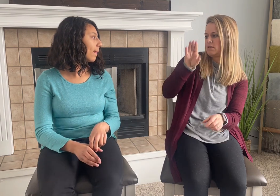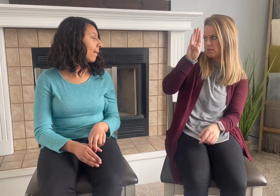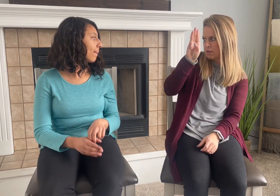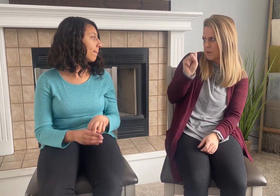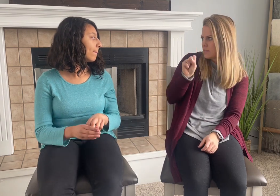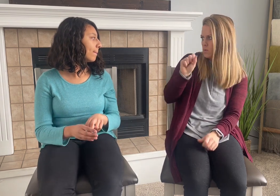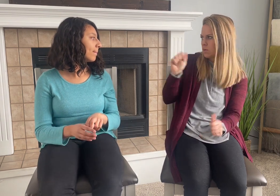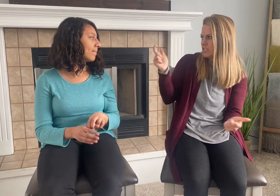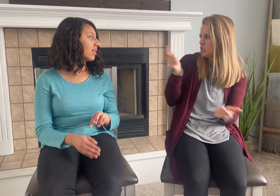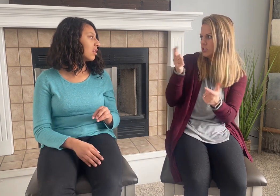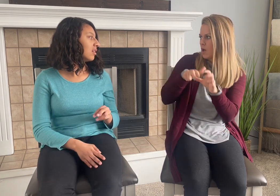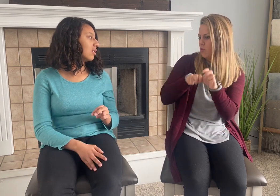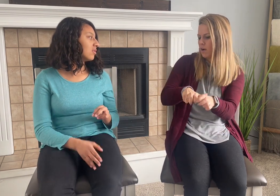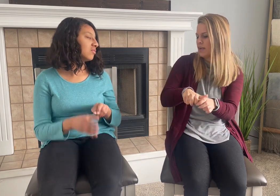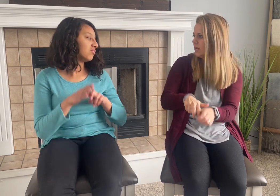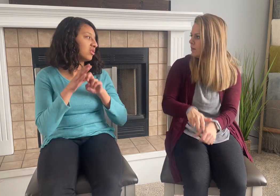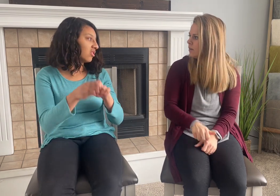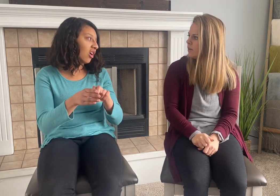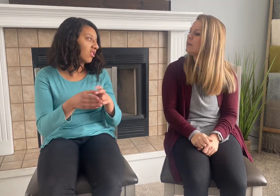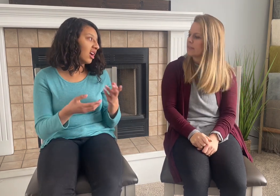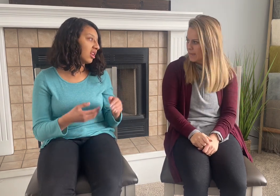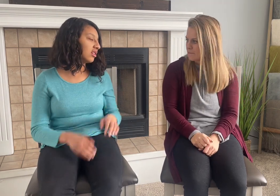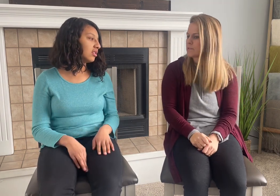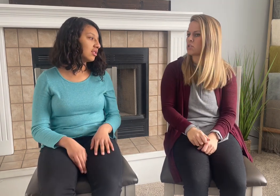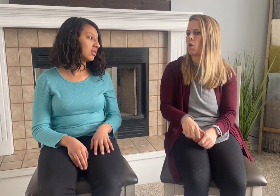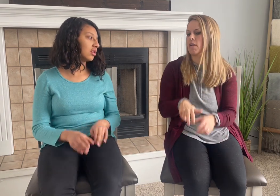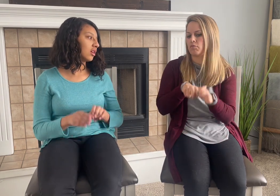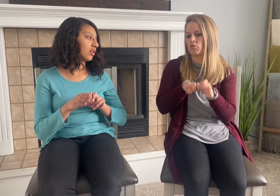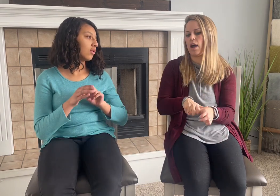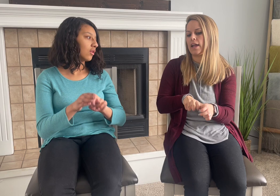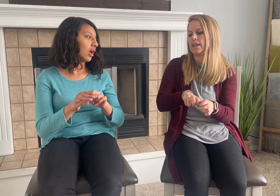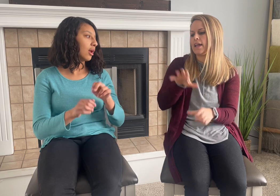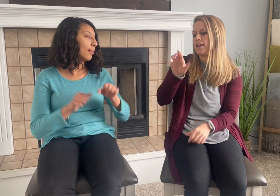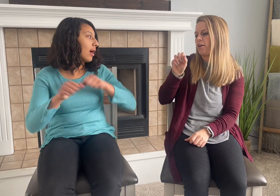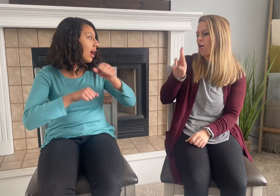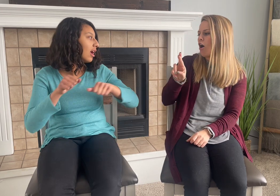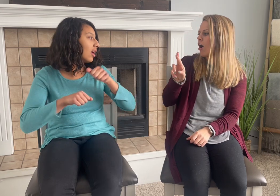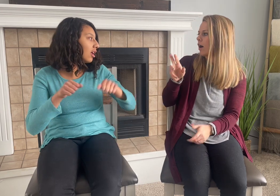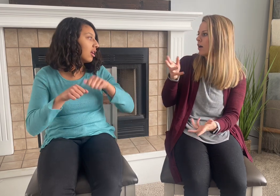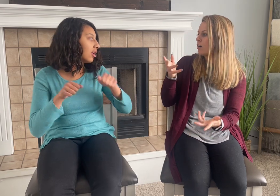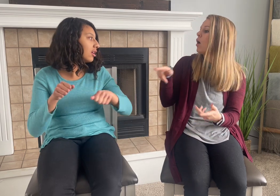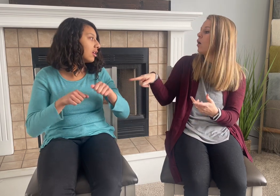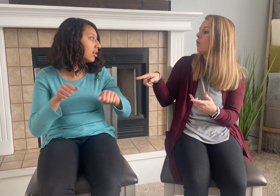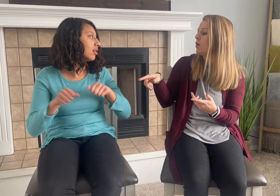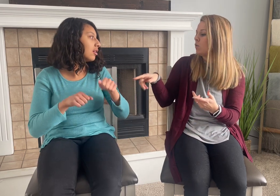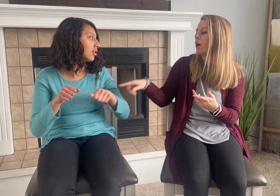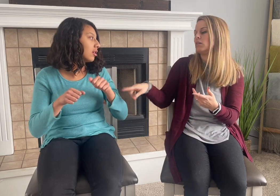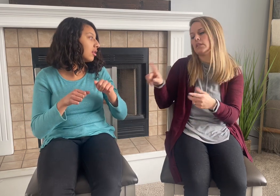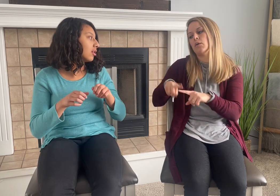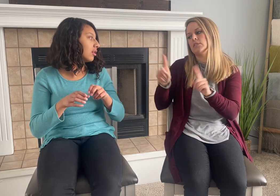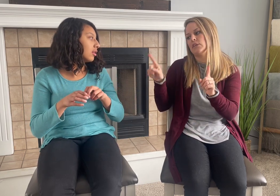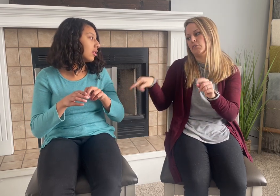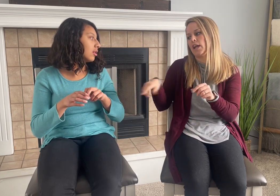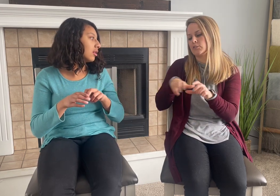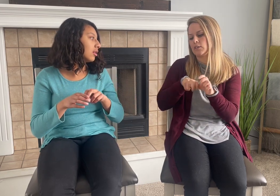a bus, or is it just all riding? Yeah. So if we're riding in a car, oh, well, that one's different actually.